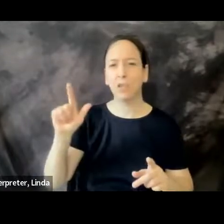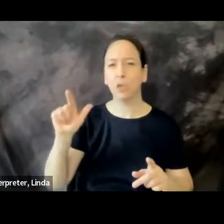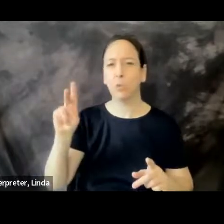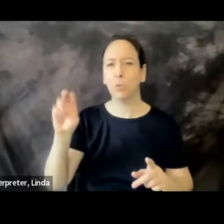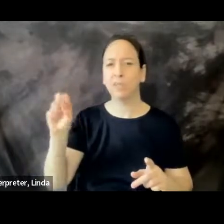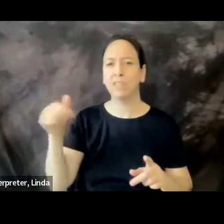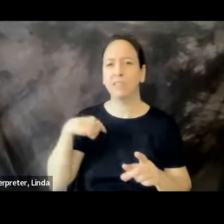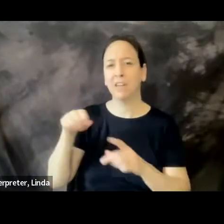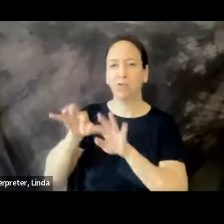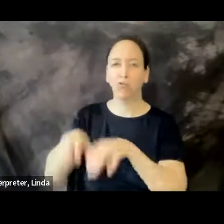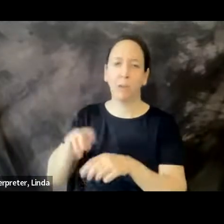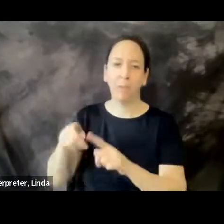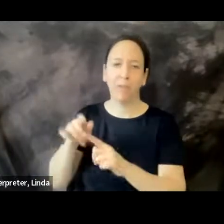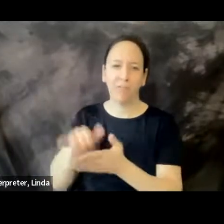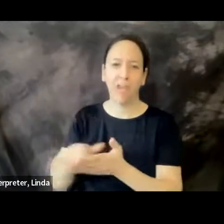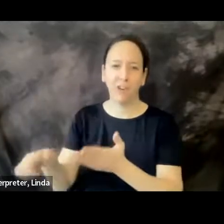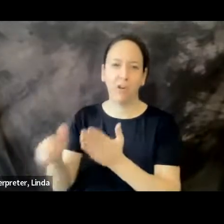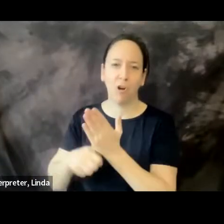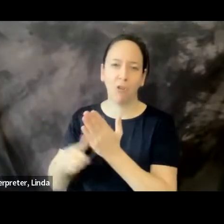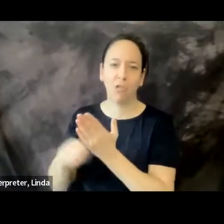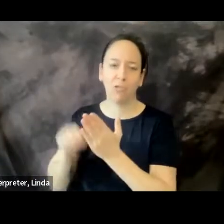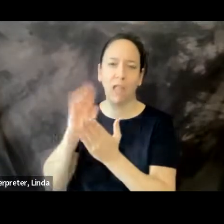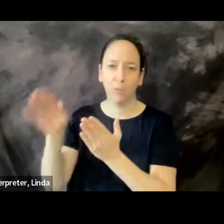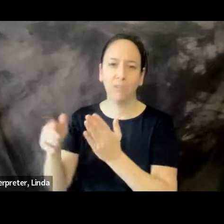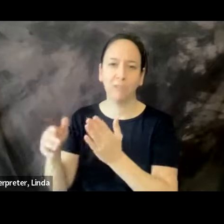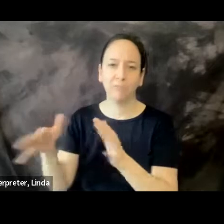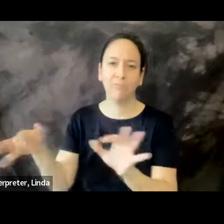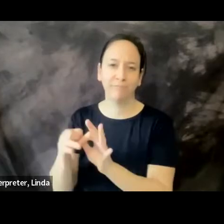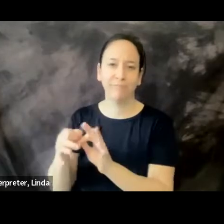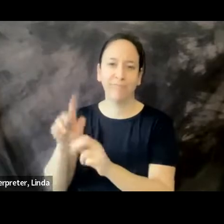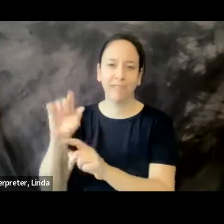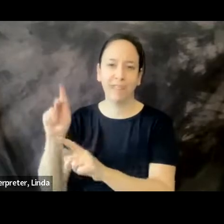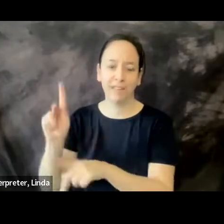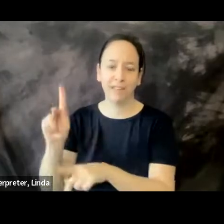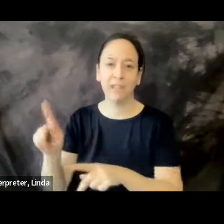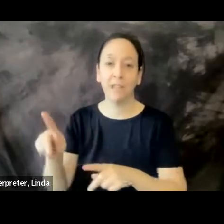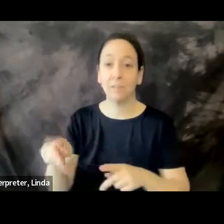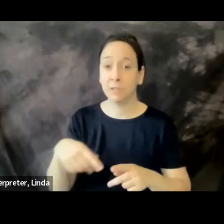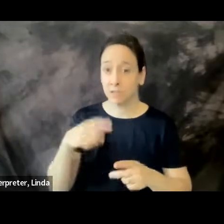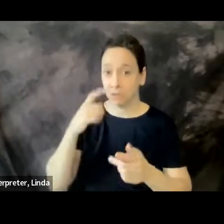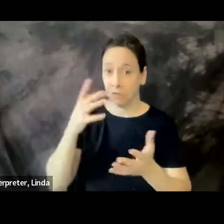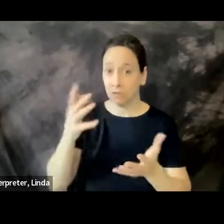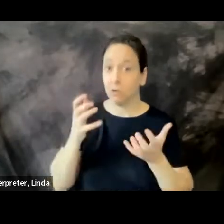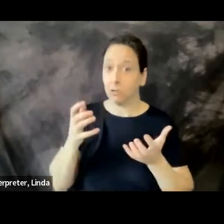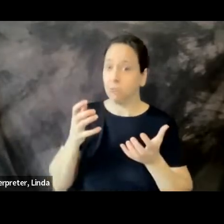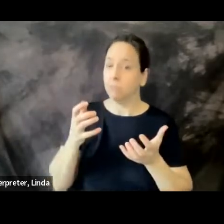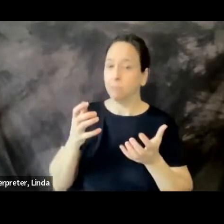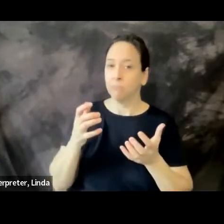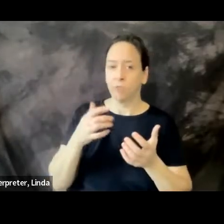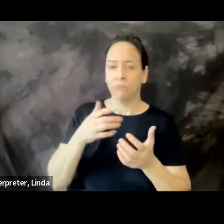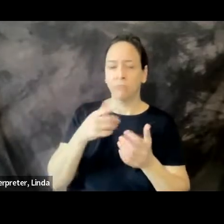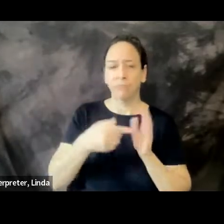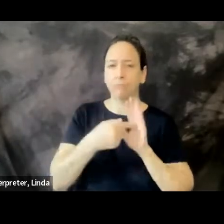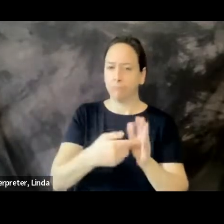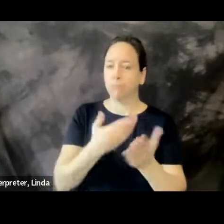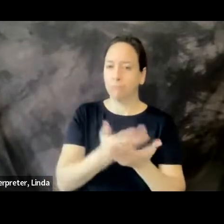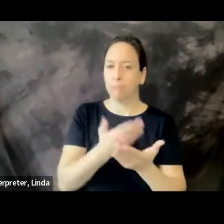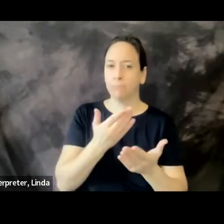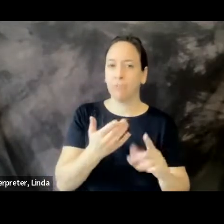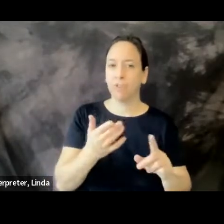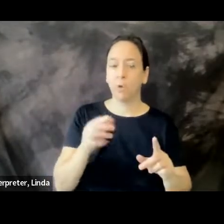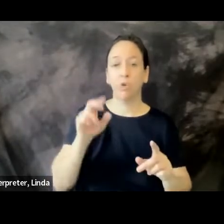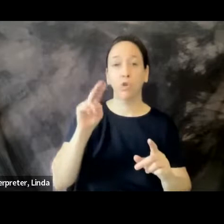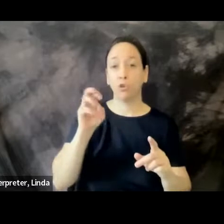an article that I will link in a moment, but just to show some of that disproportionate targeting. So disabled and neurodivergent